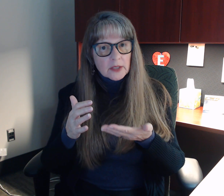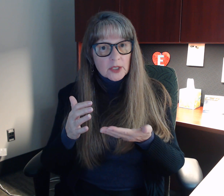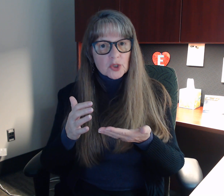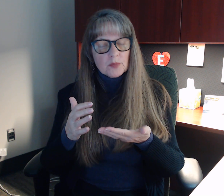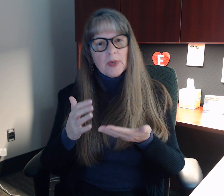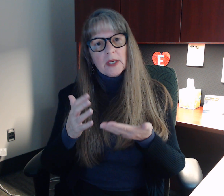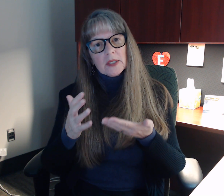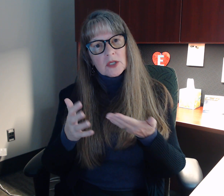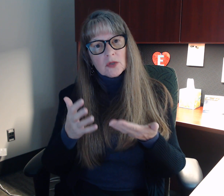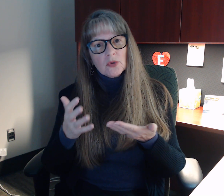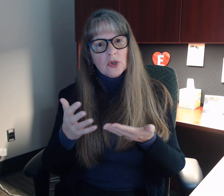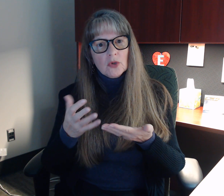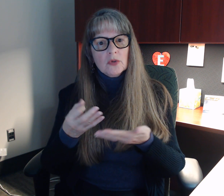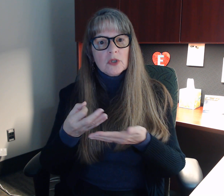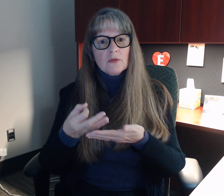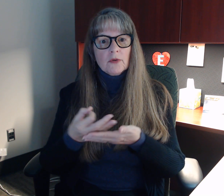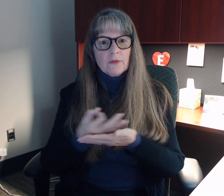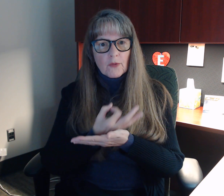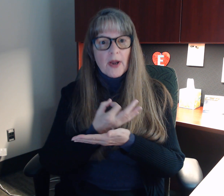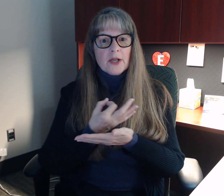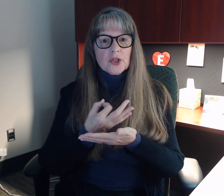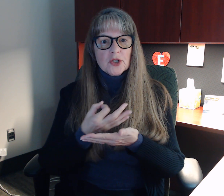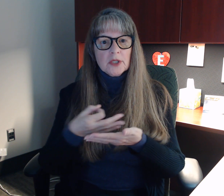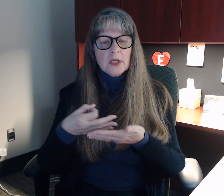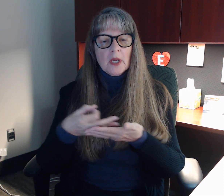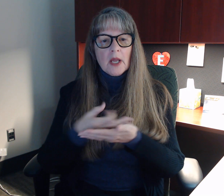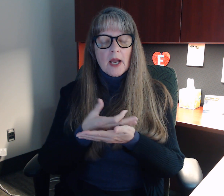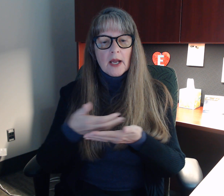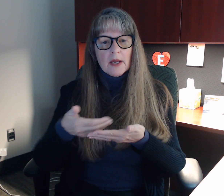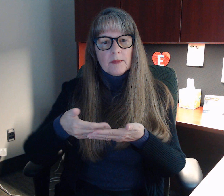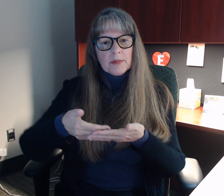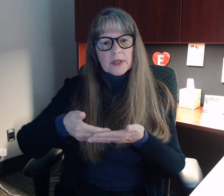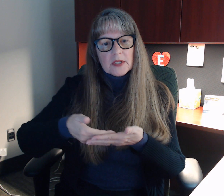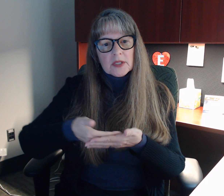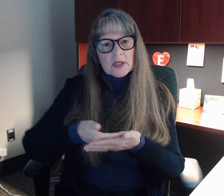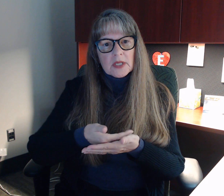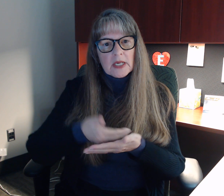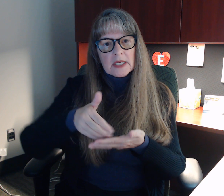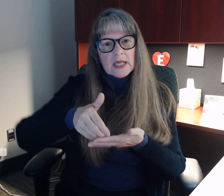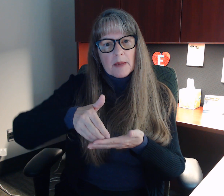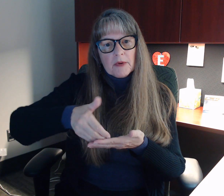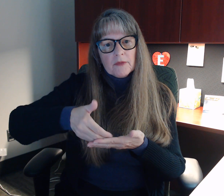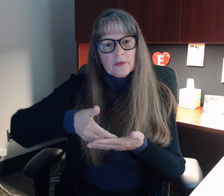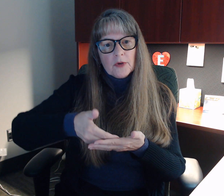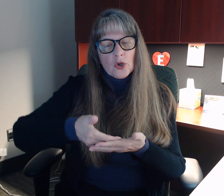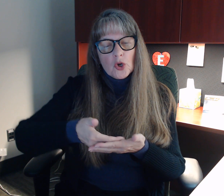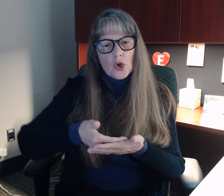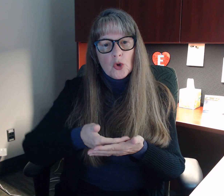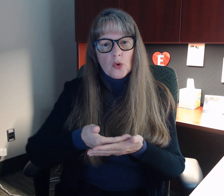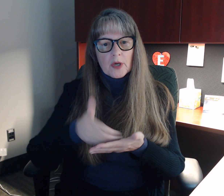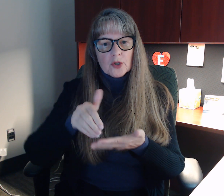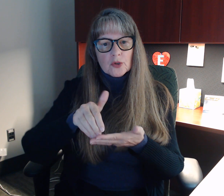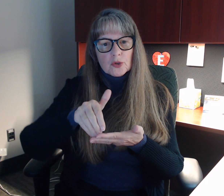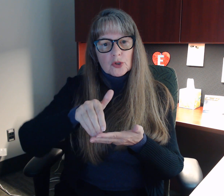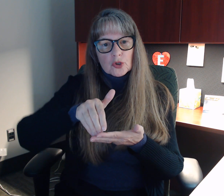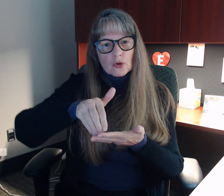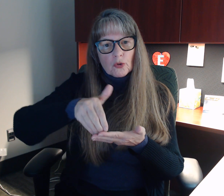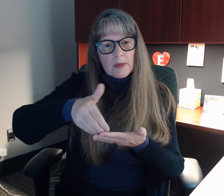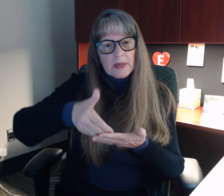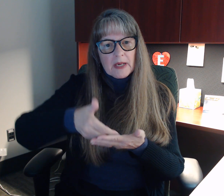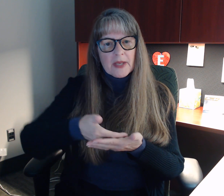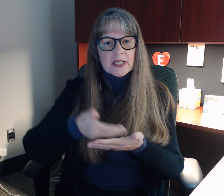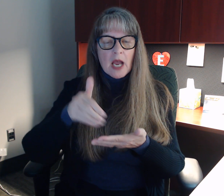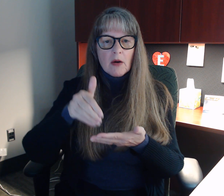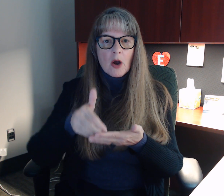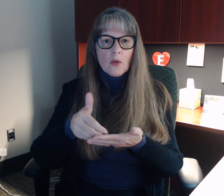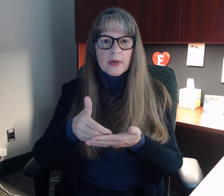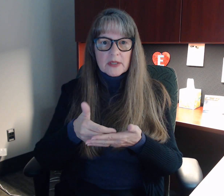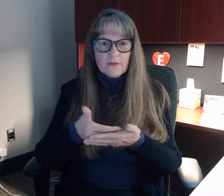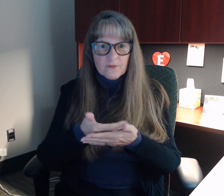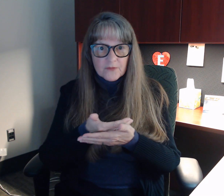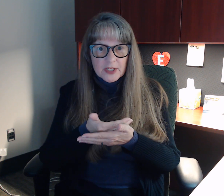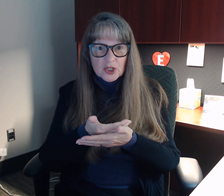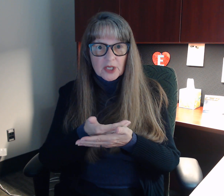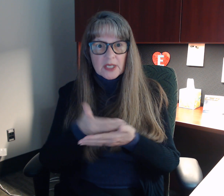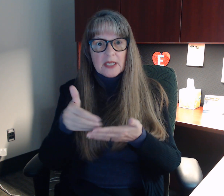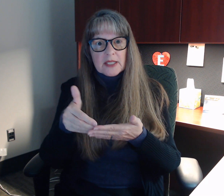English, but it's still used for fresh. But this is any type of new because you're scraping it. That's how I always envision it, is that